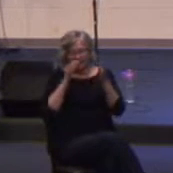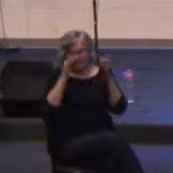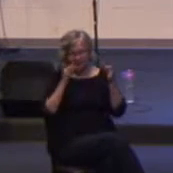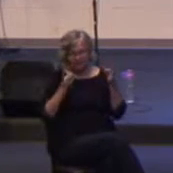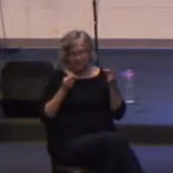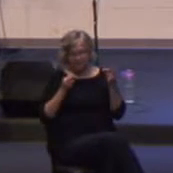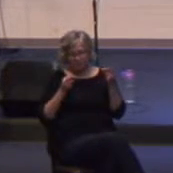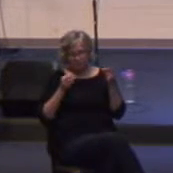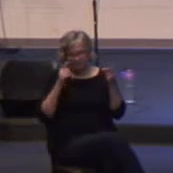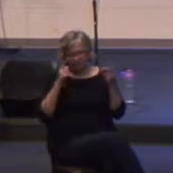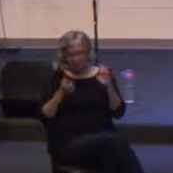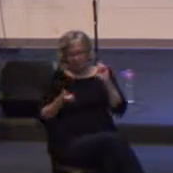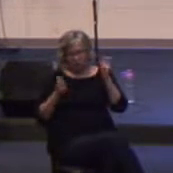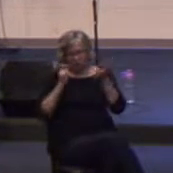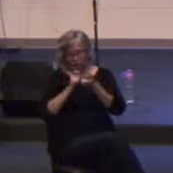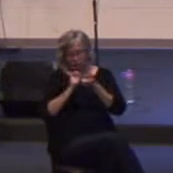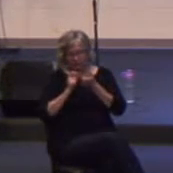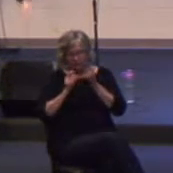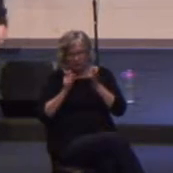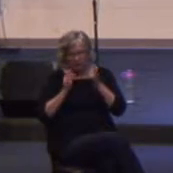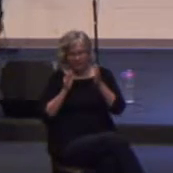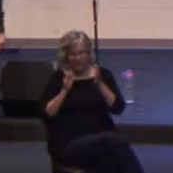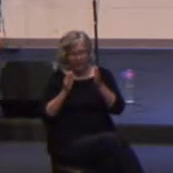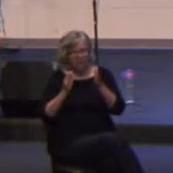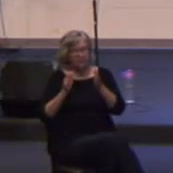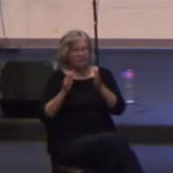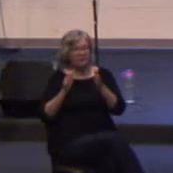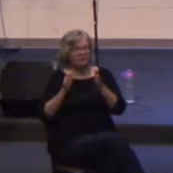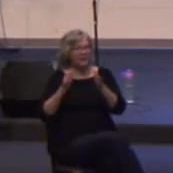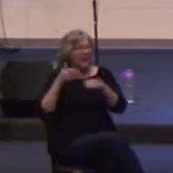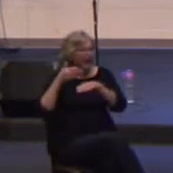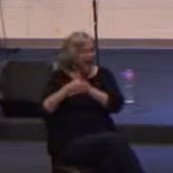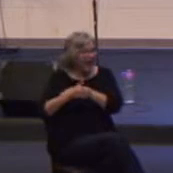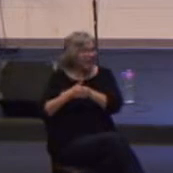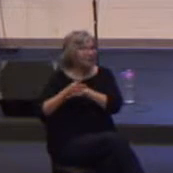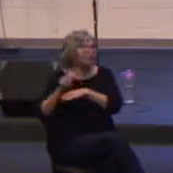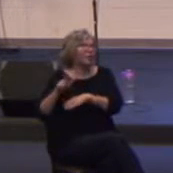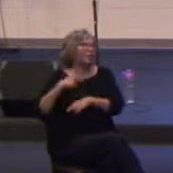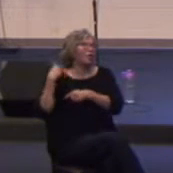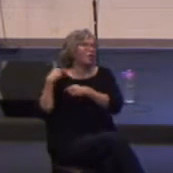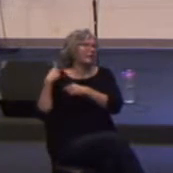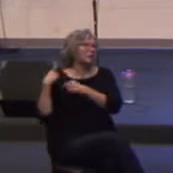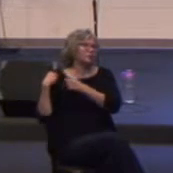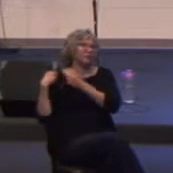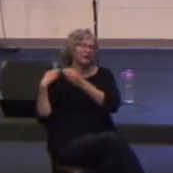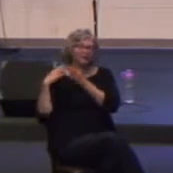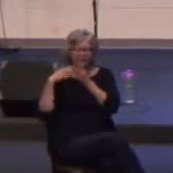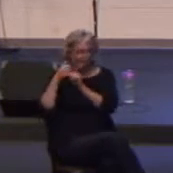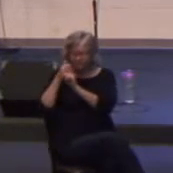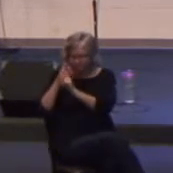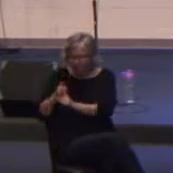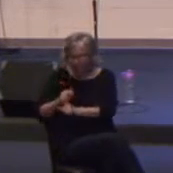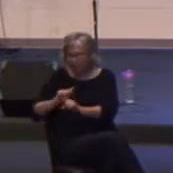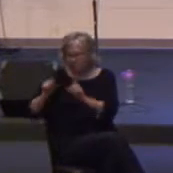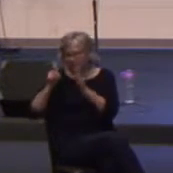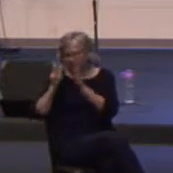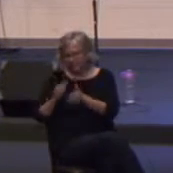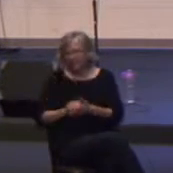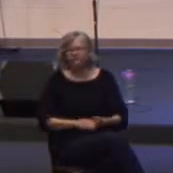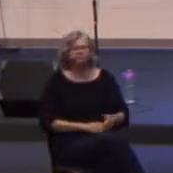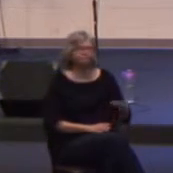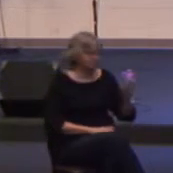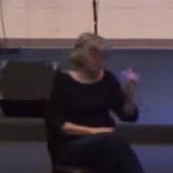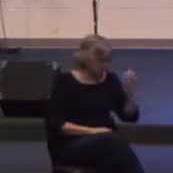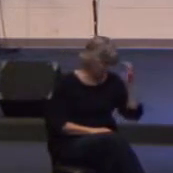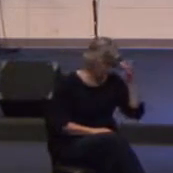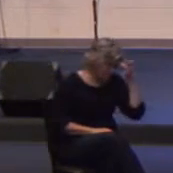a long history of going in the wrong direction. Here's what one of the books I was reading